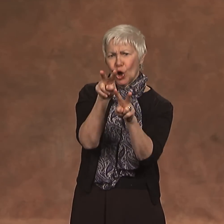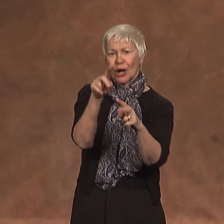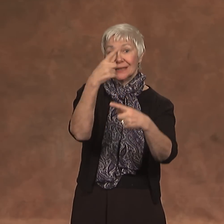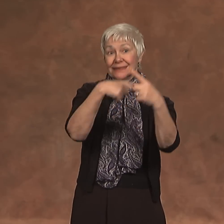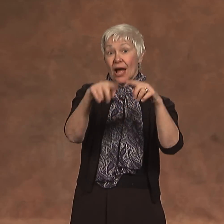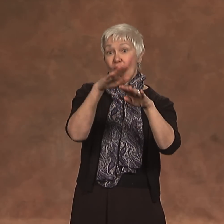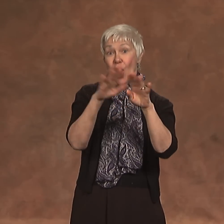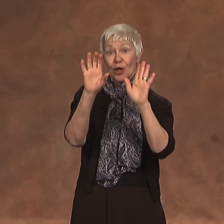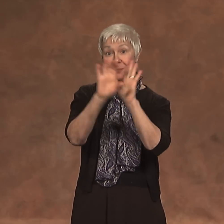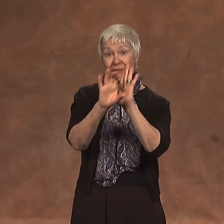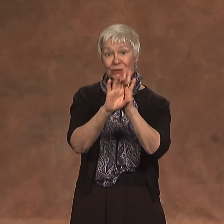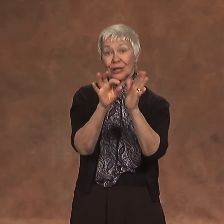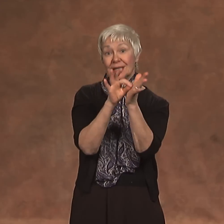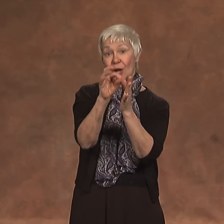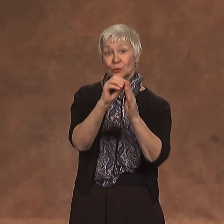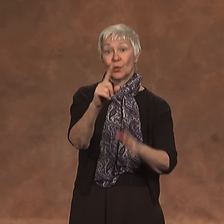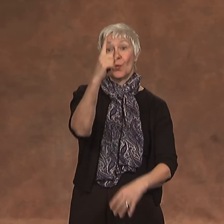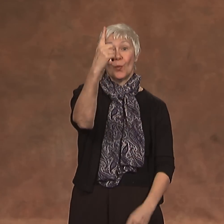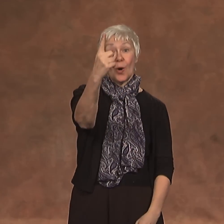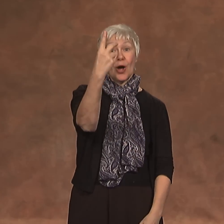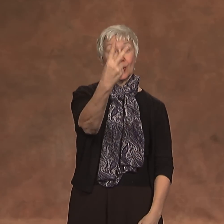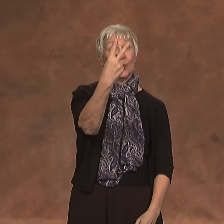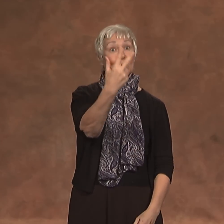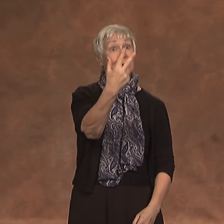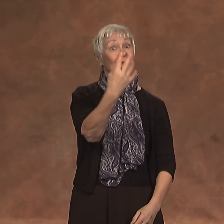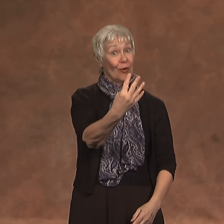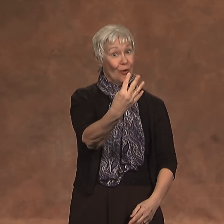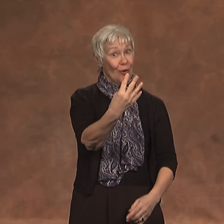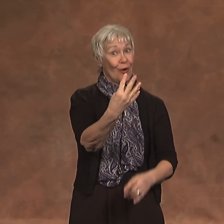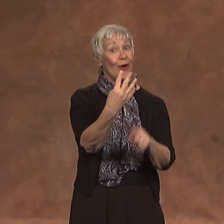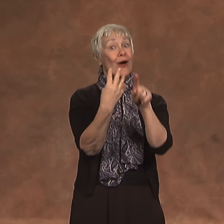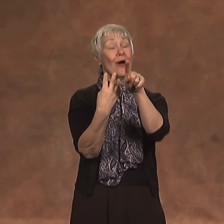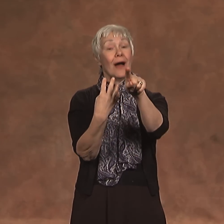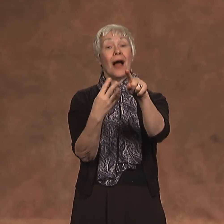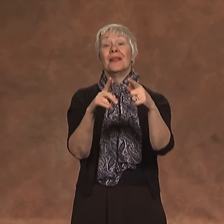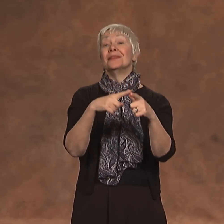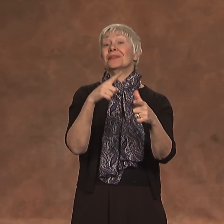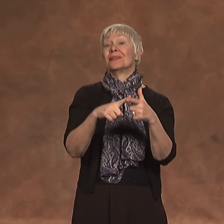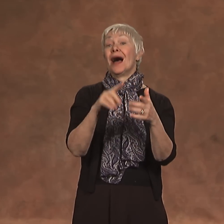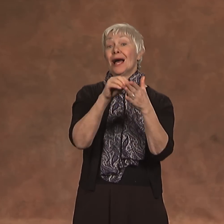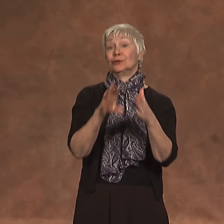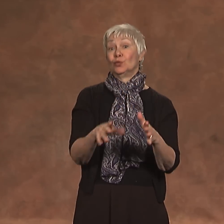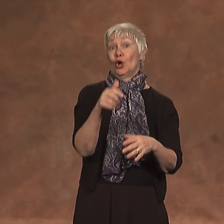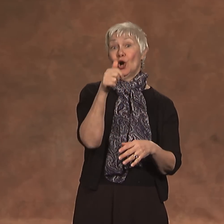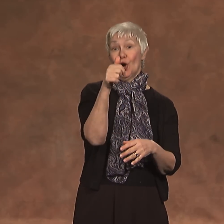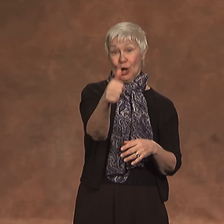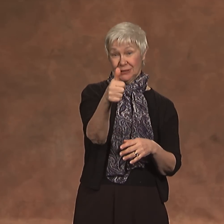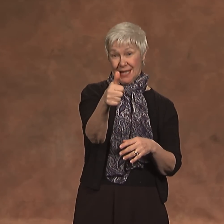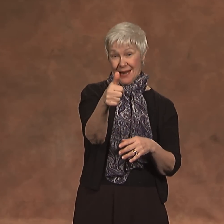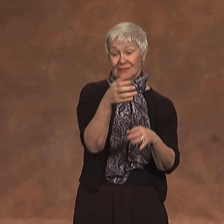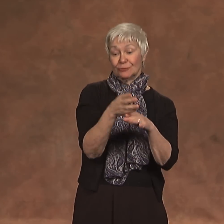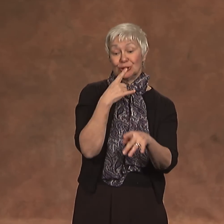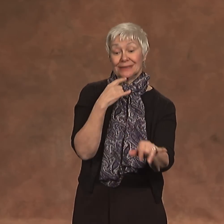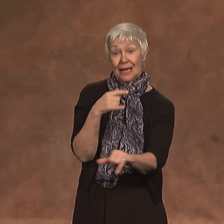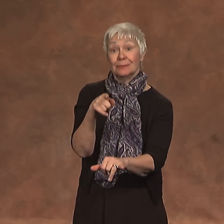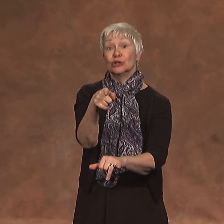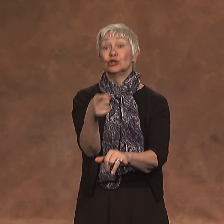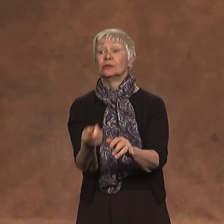to the picture. And notice that as the teacher is counting the shoes, he skips a number, and the student, the same girl